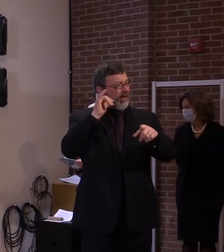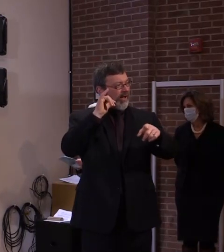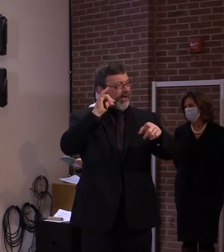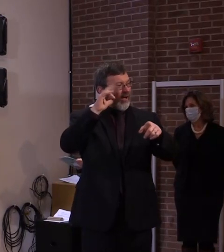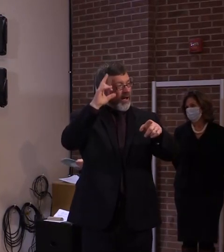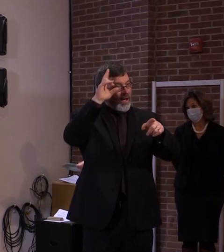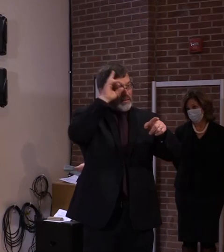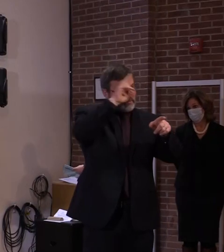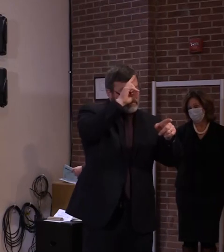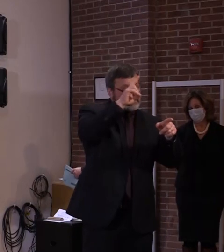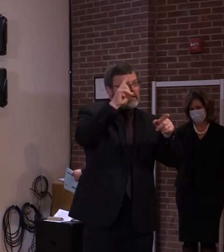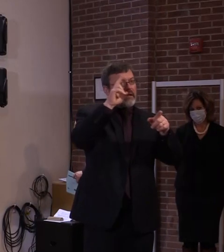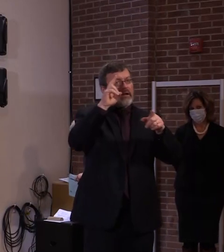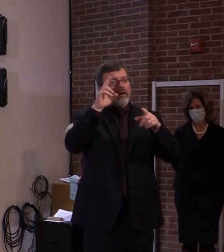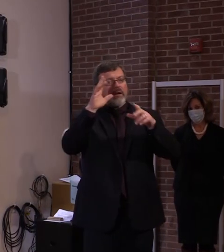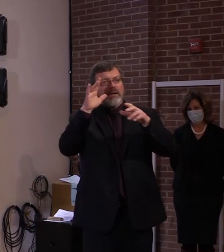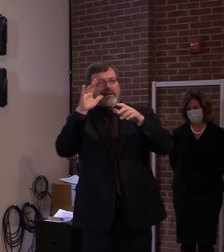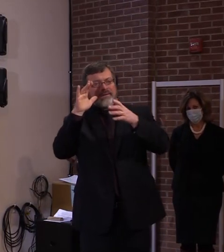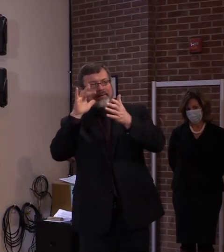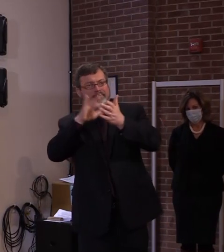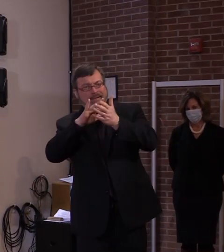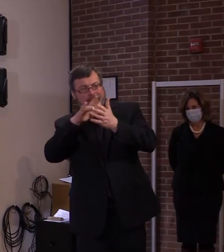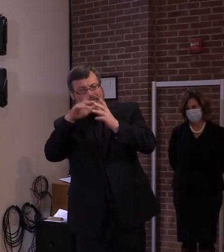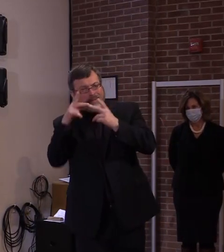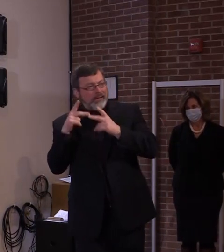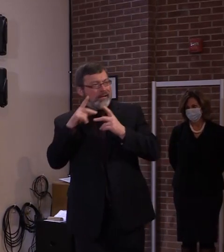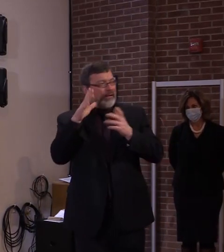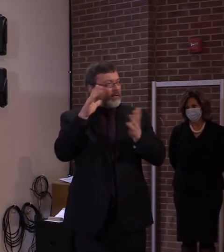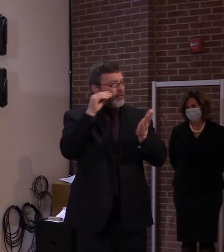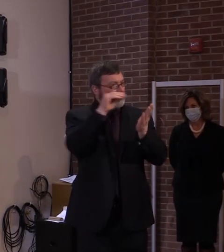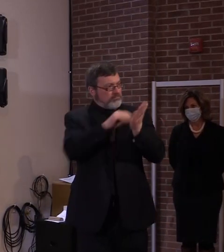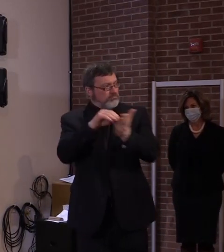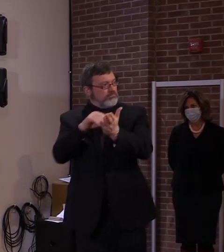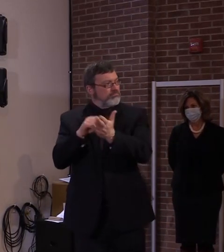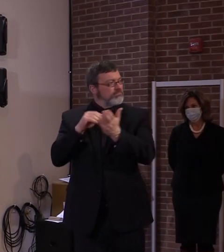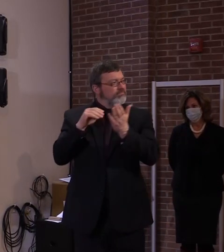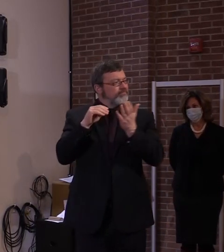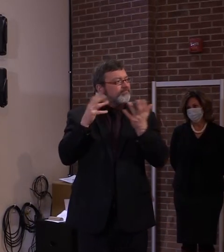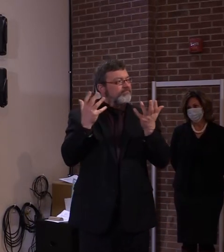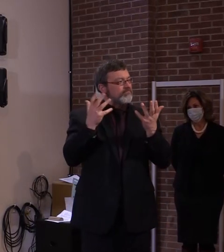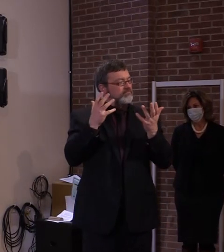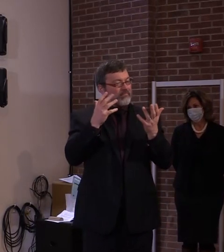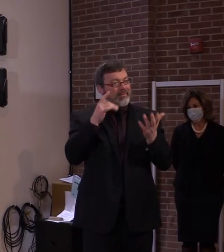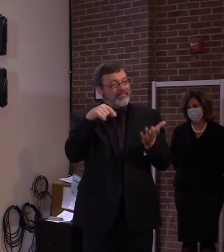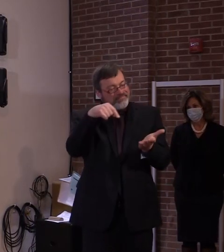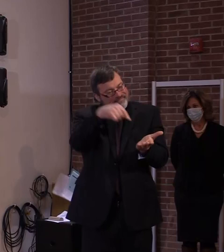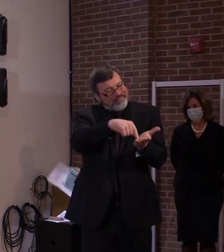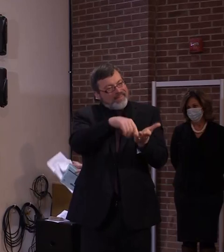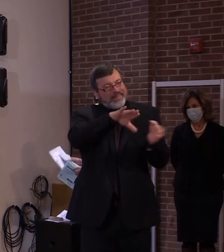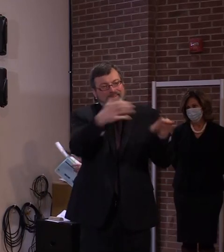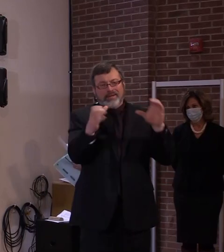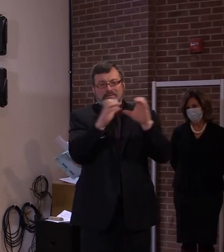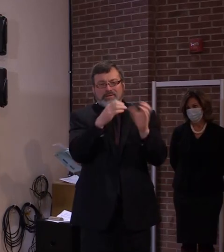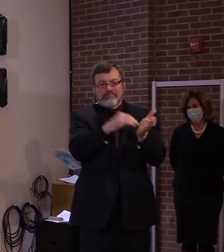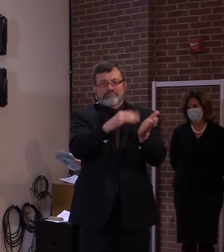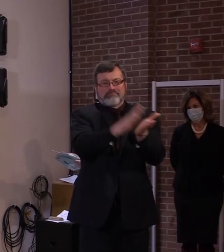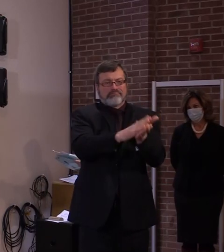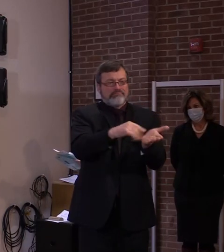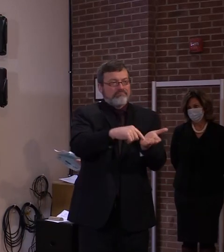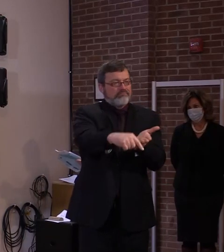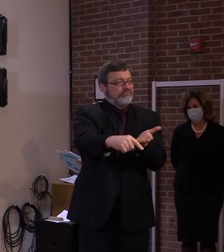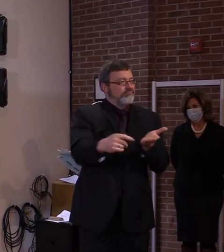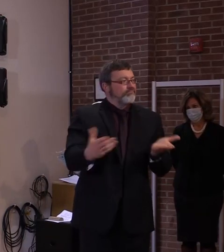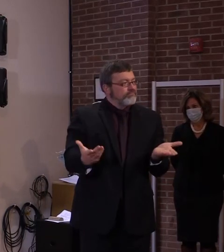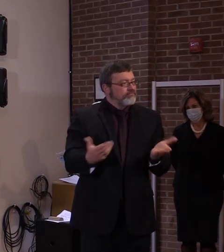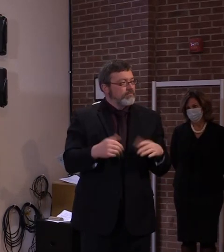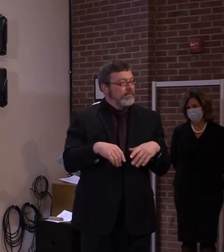being opened. So it's really done through death certificates. I can tell you that because we have a much smaller number of